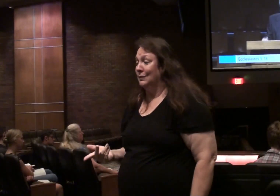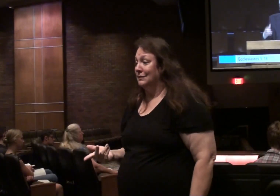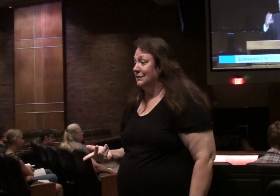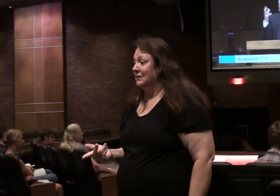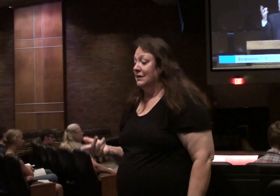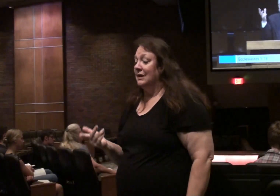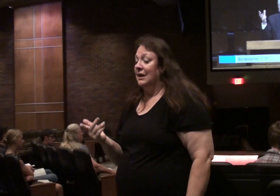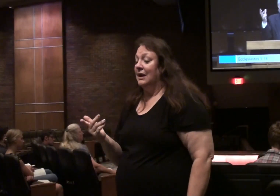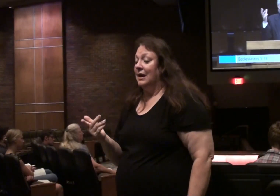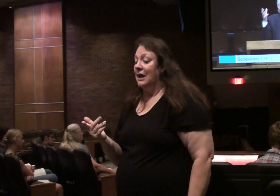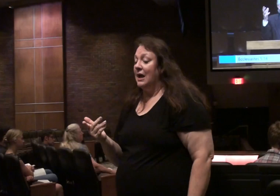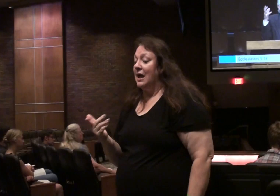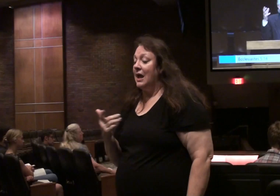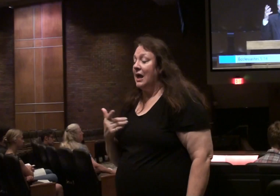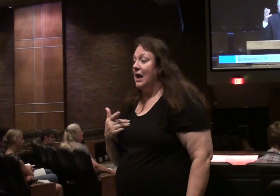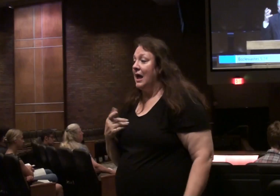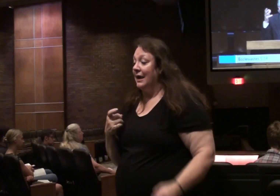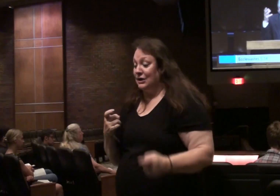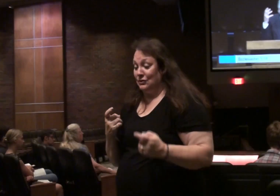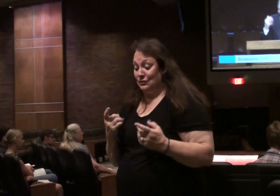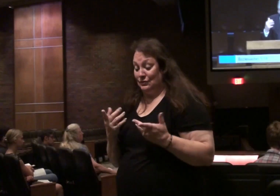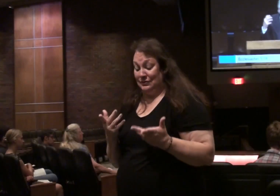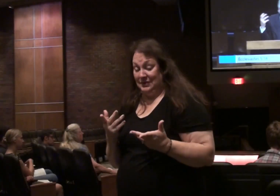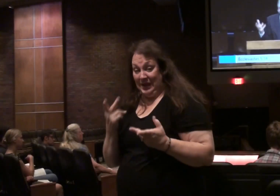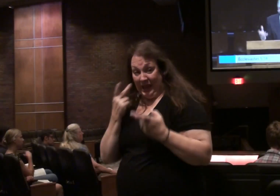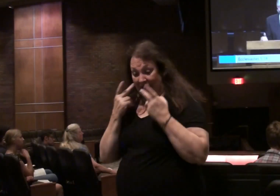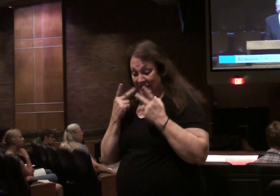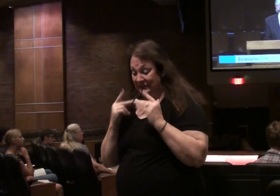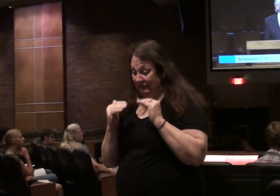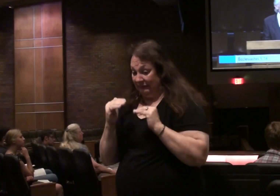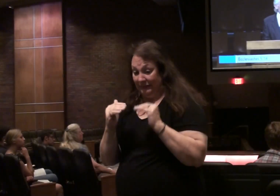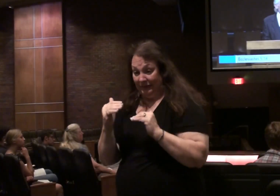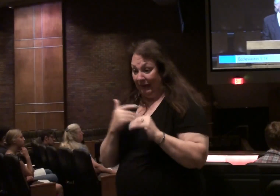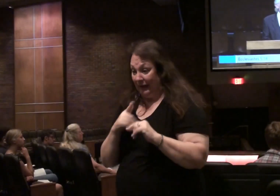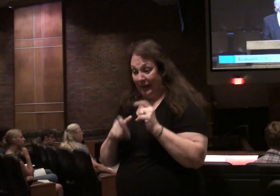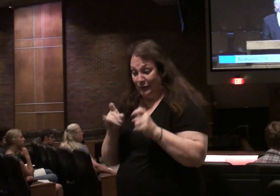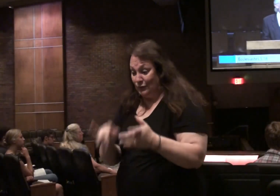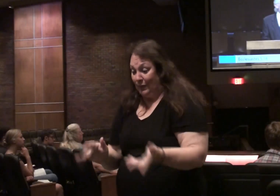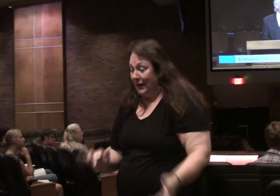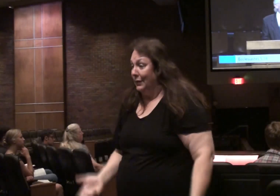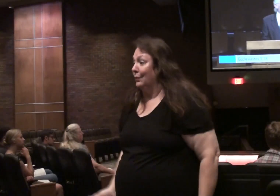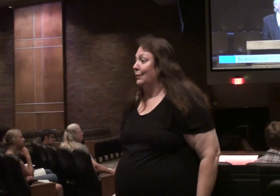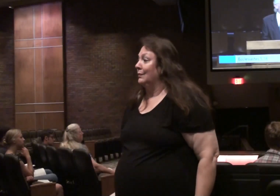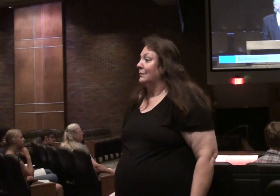don't have control over what's going on today that I see that's unfair and unjust.